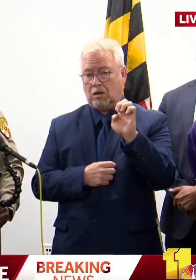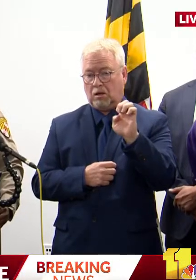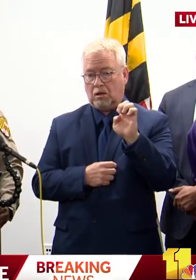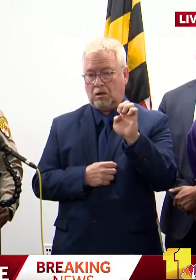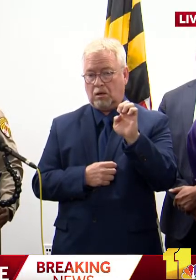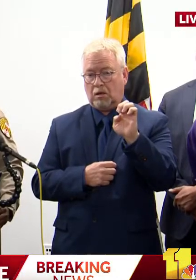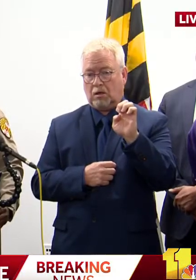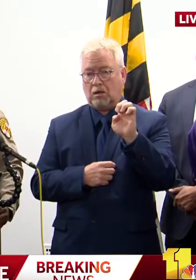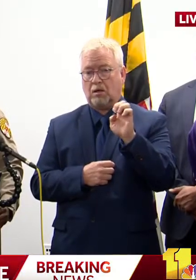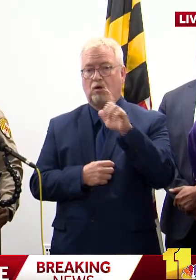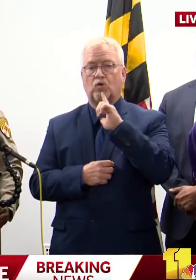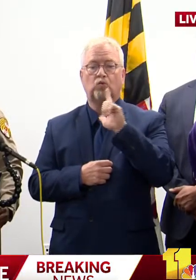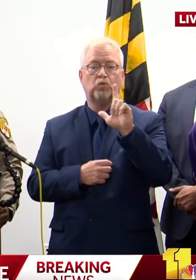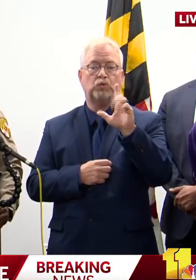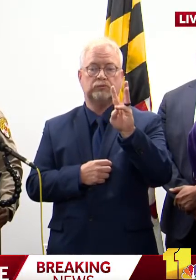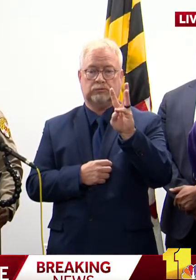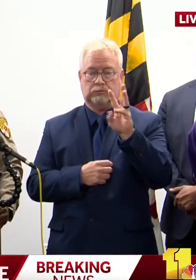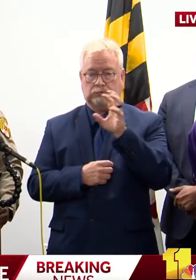of Dundalk.